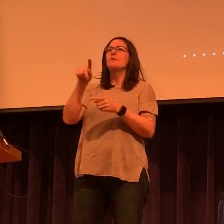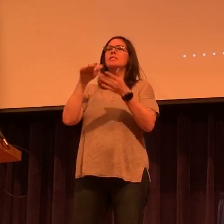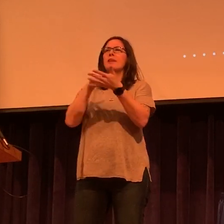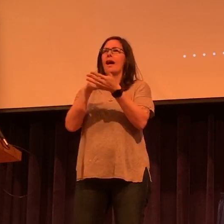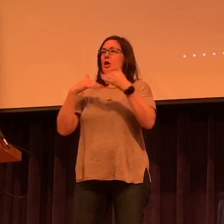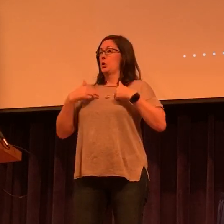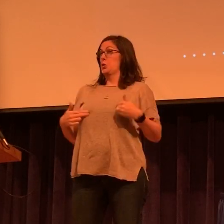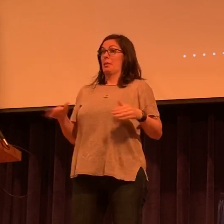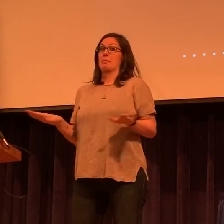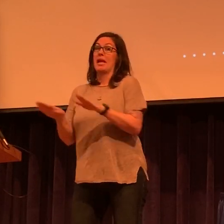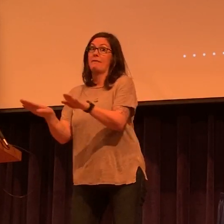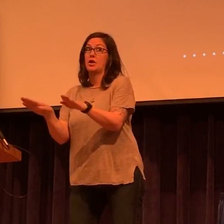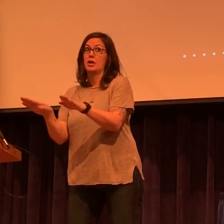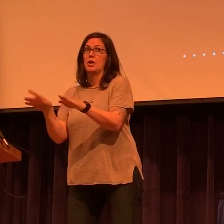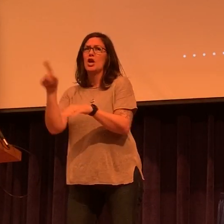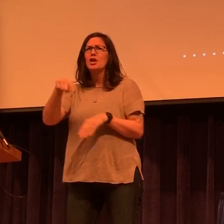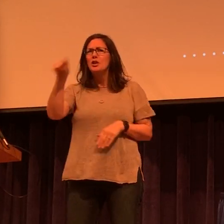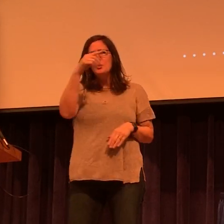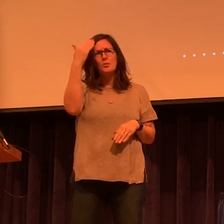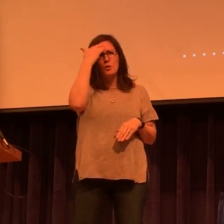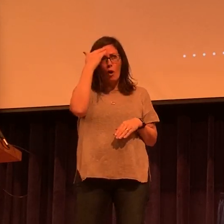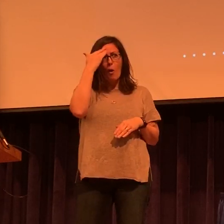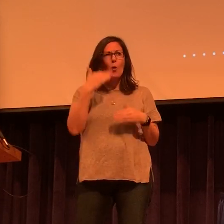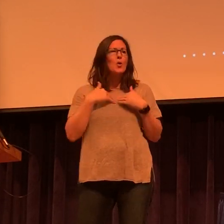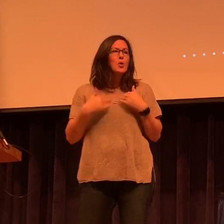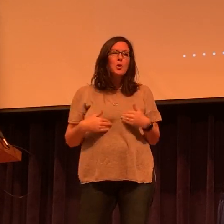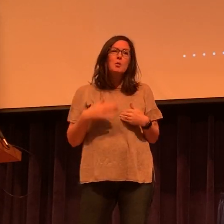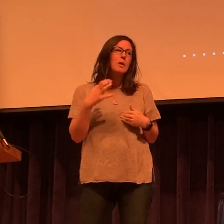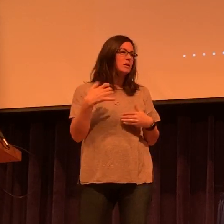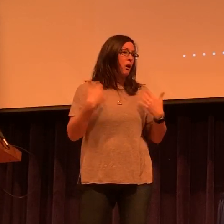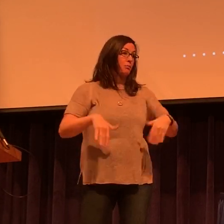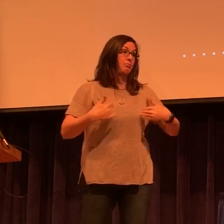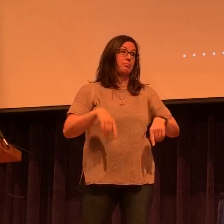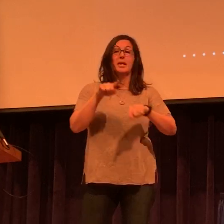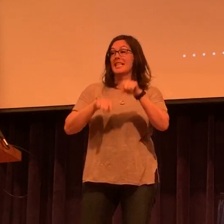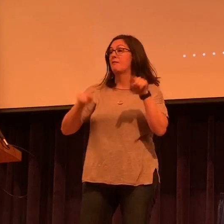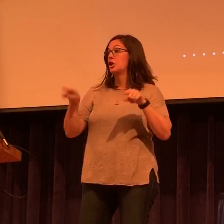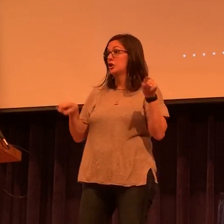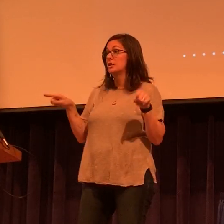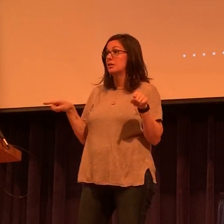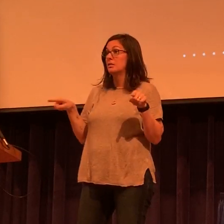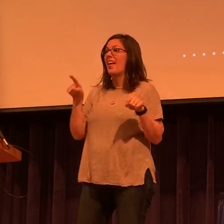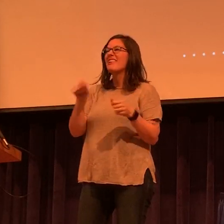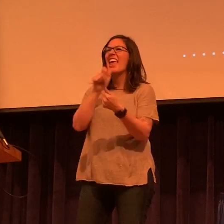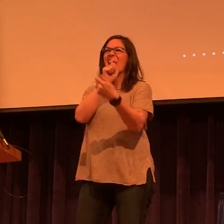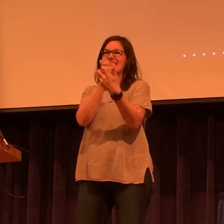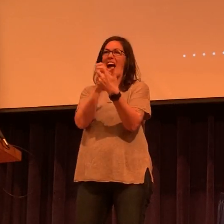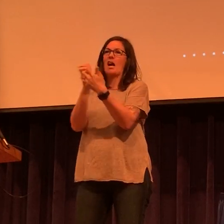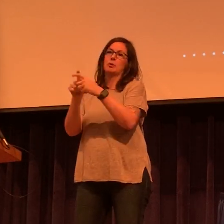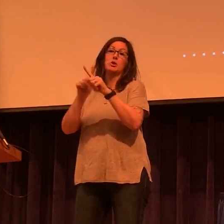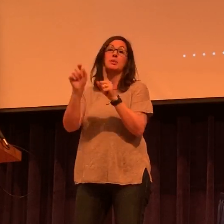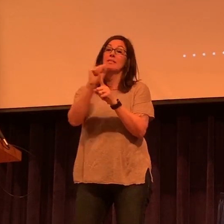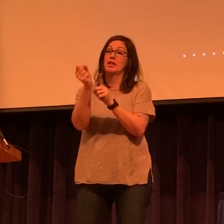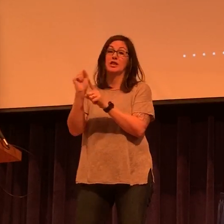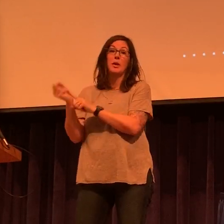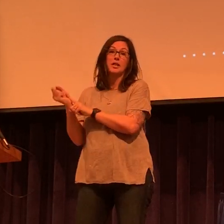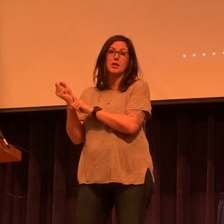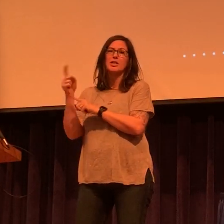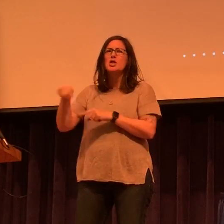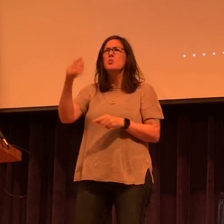linguistics, you study human behavior, and you therefore know that humans are very diverse, and we